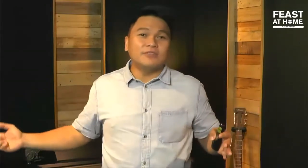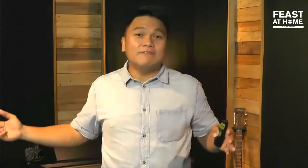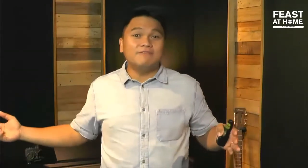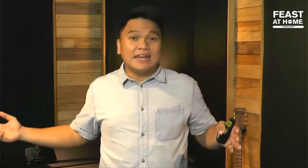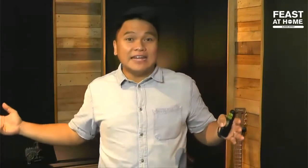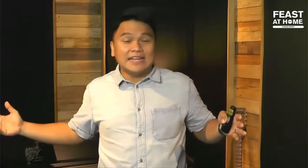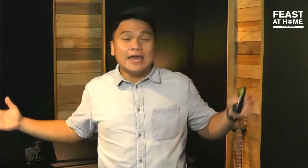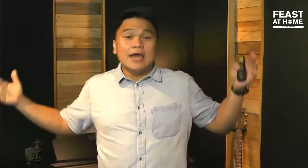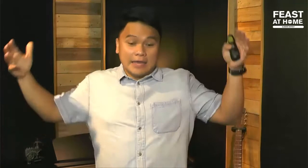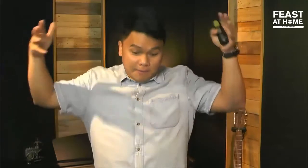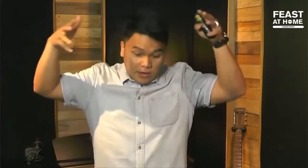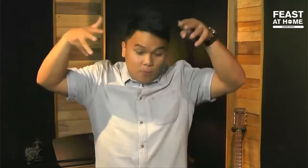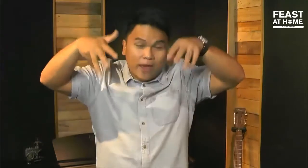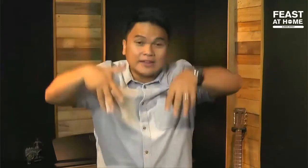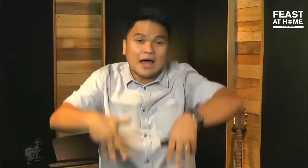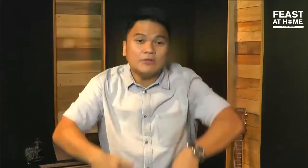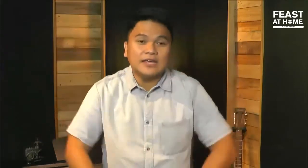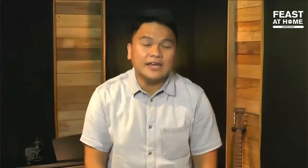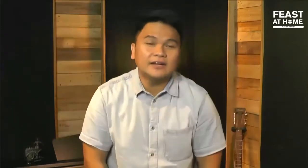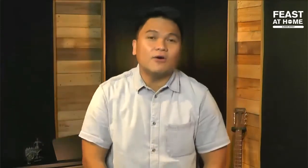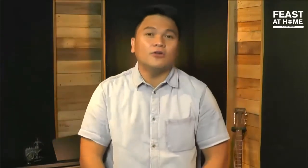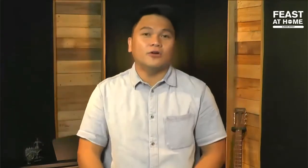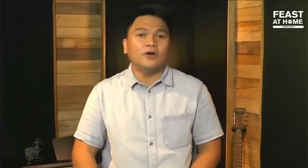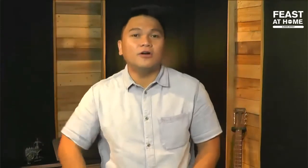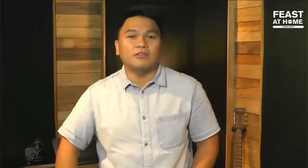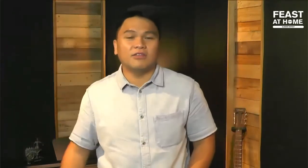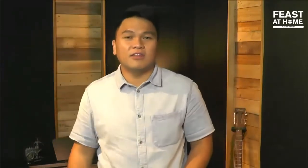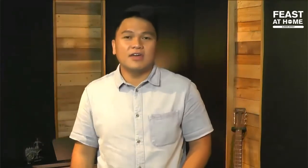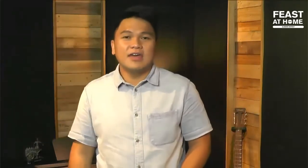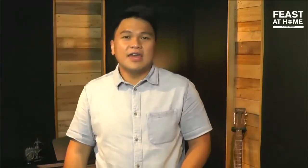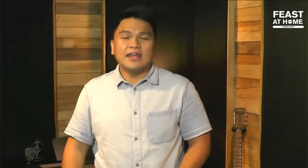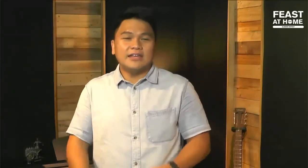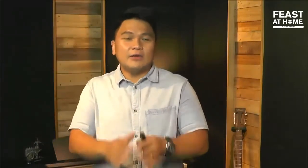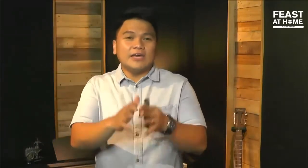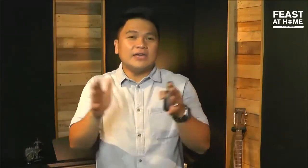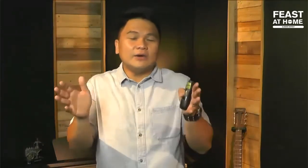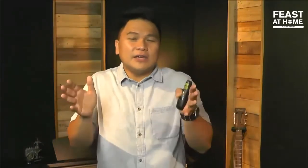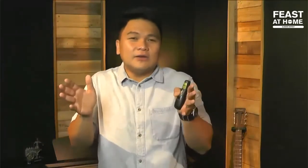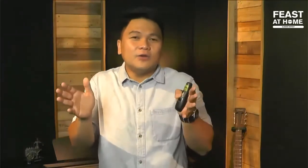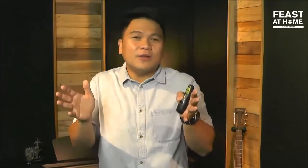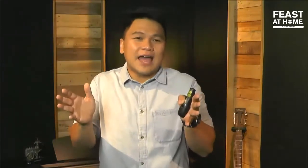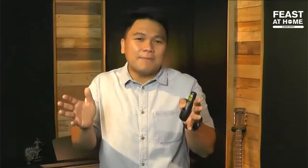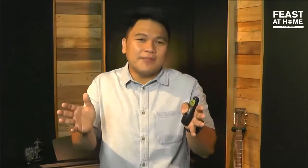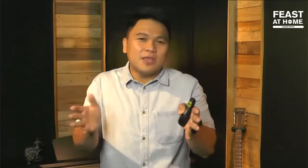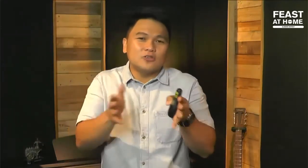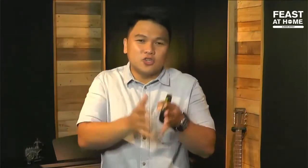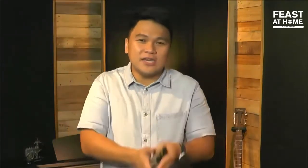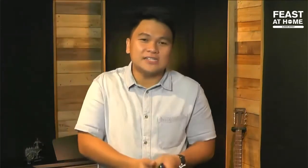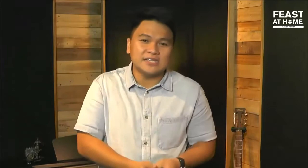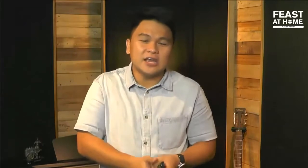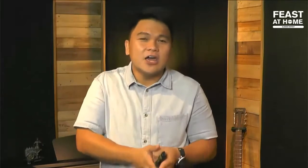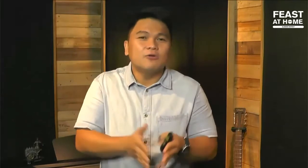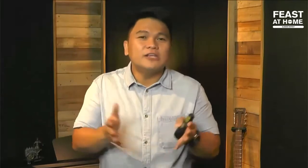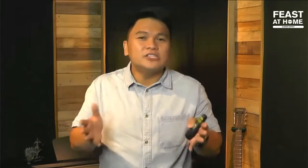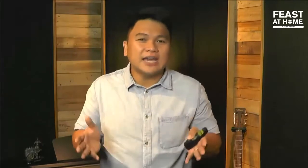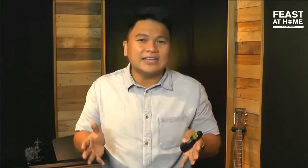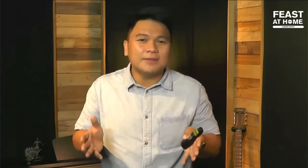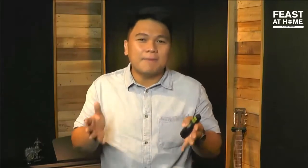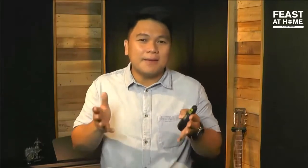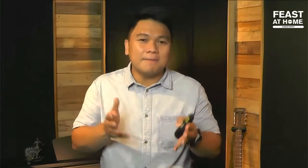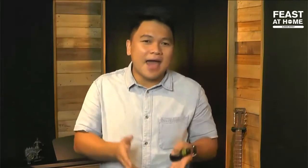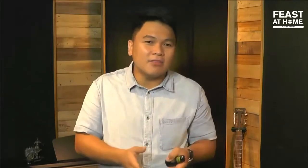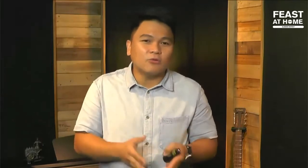Himself of divinity. He went down here on earth. And he, you know what happened? Jesus